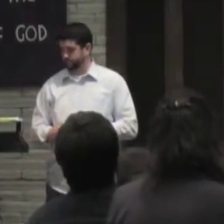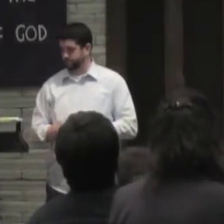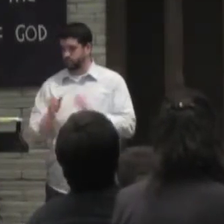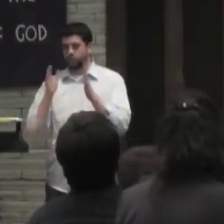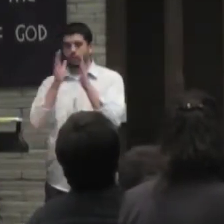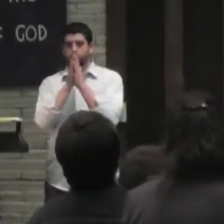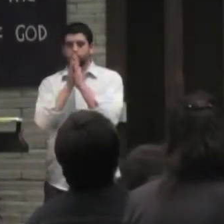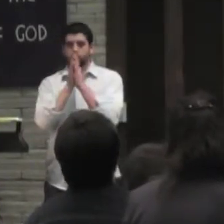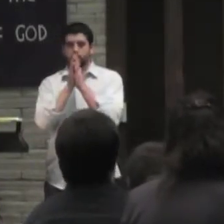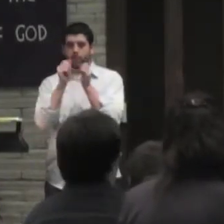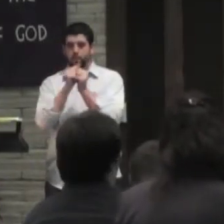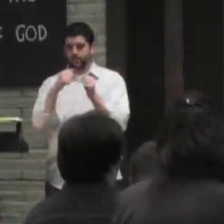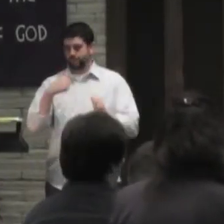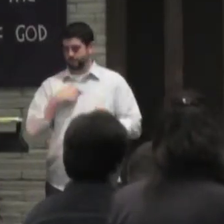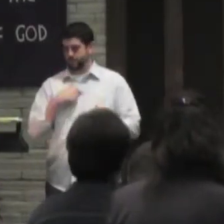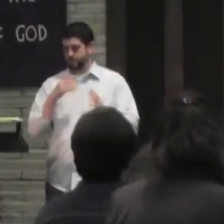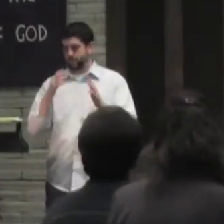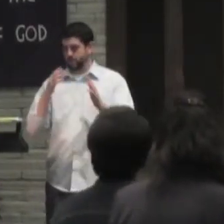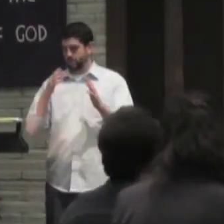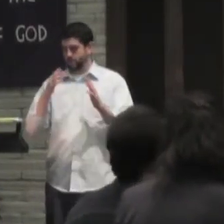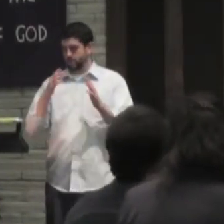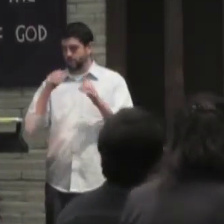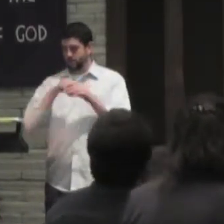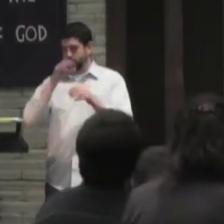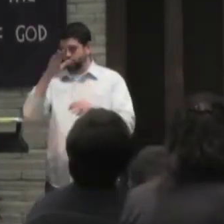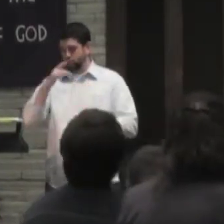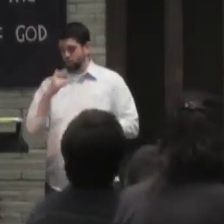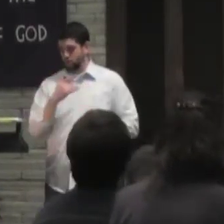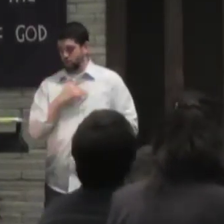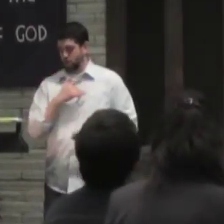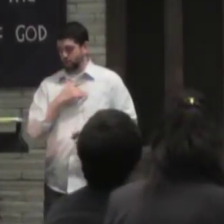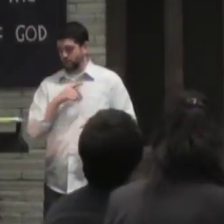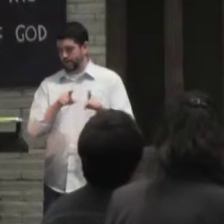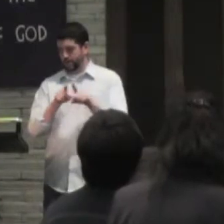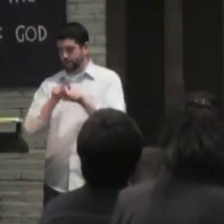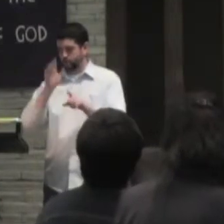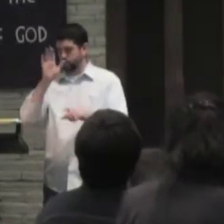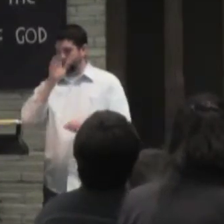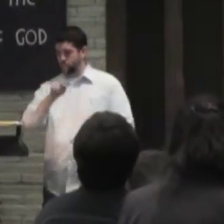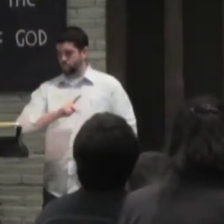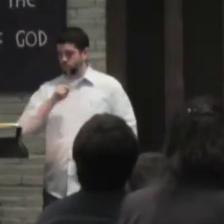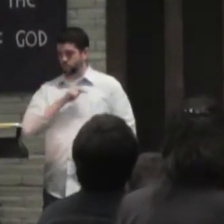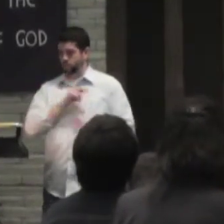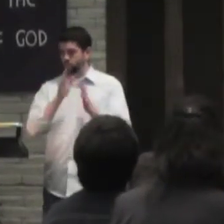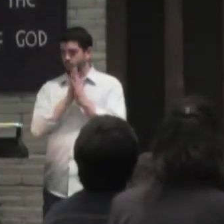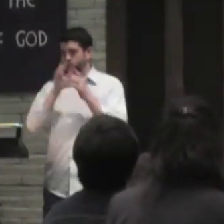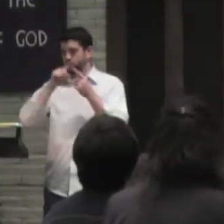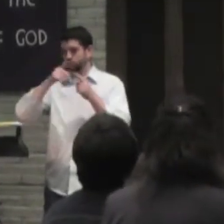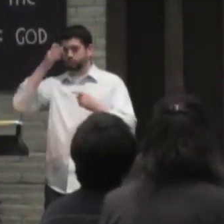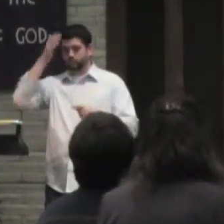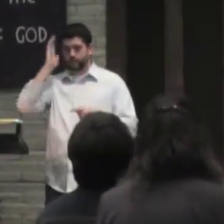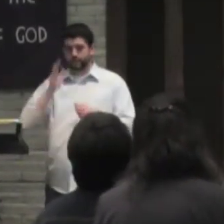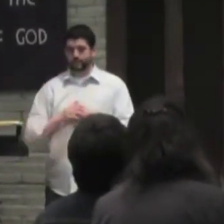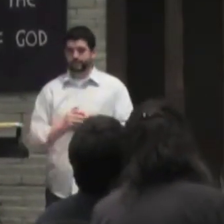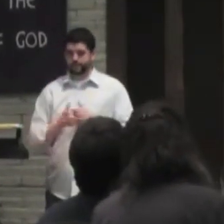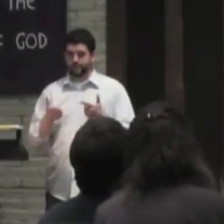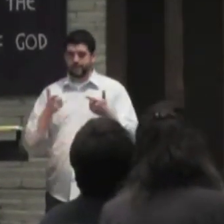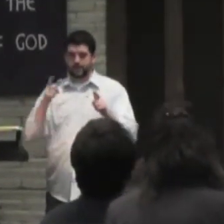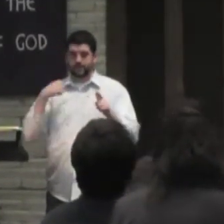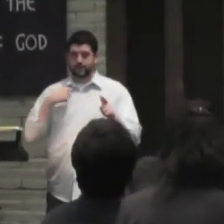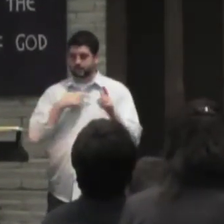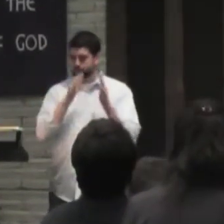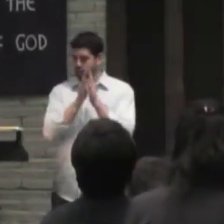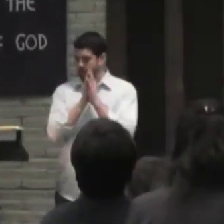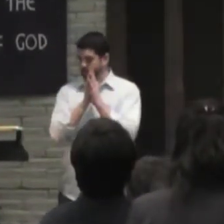Pray with me this prayer in your heart as your personal prayer to God. Let